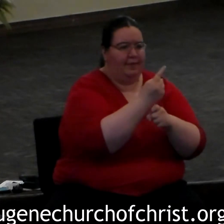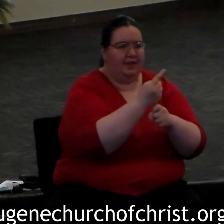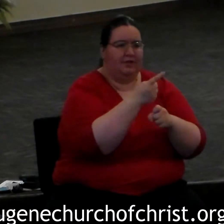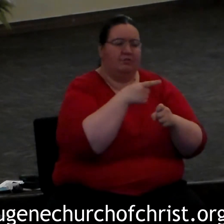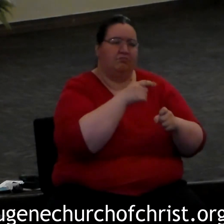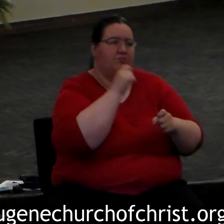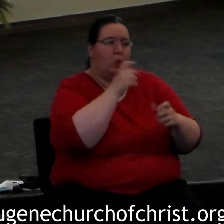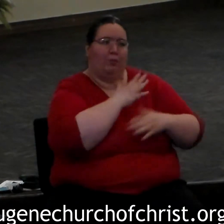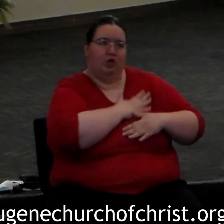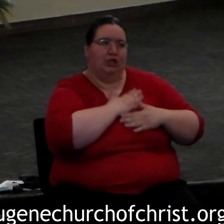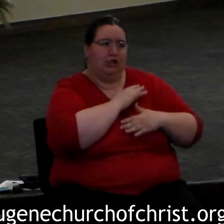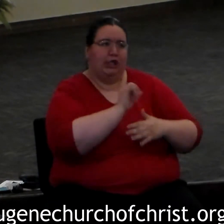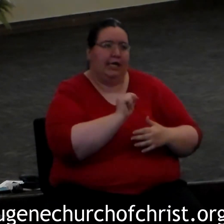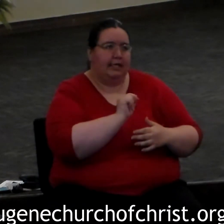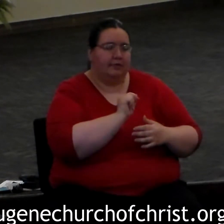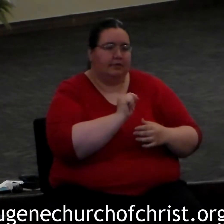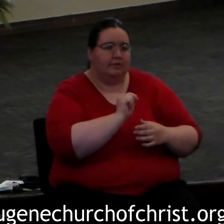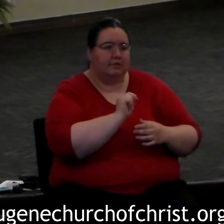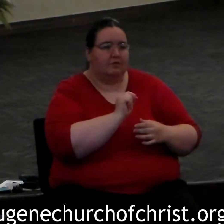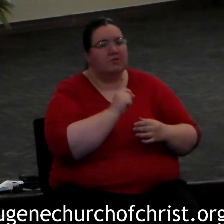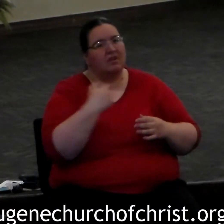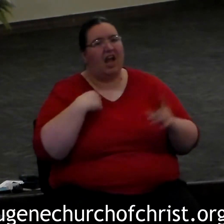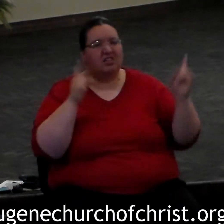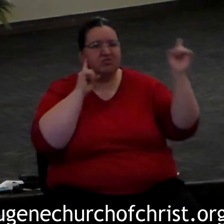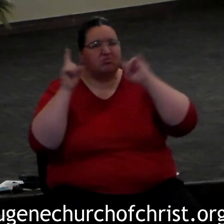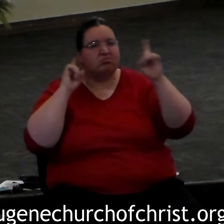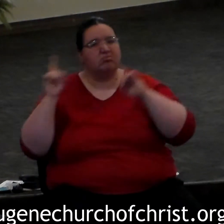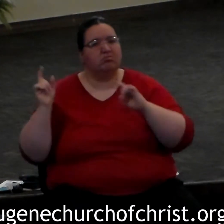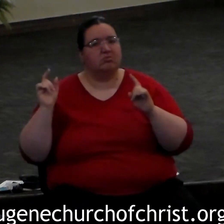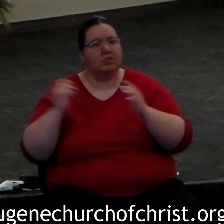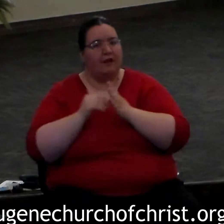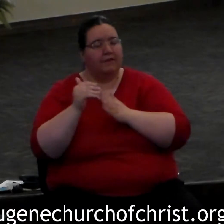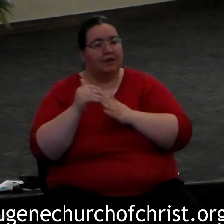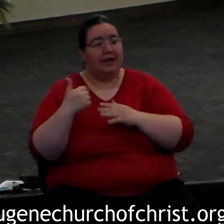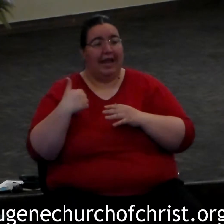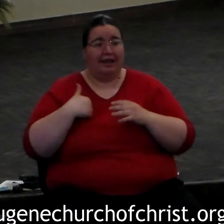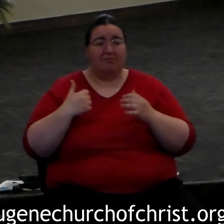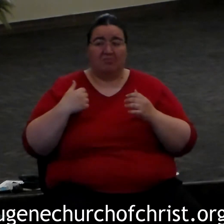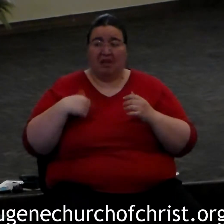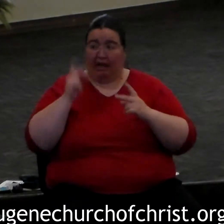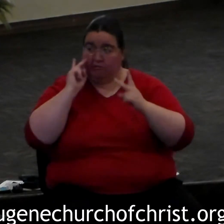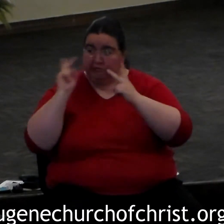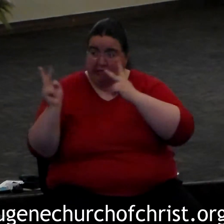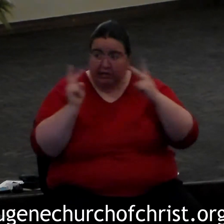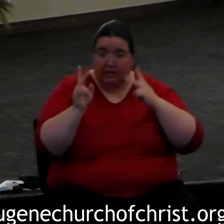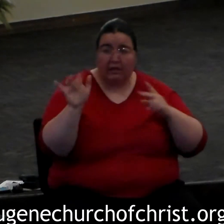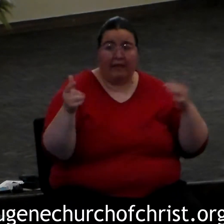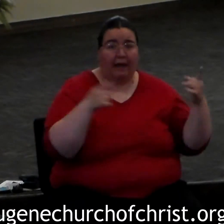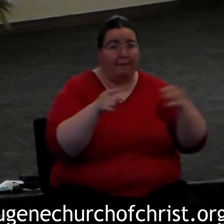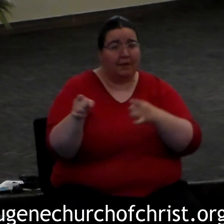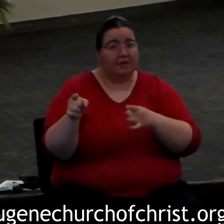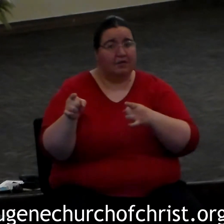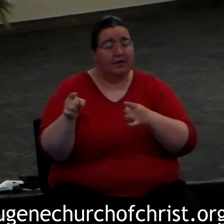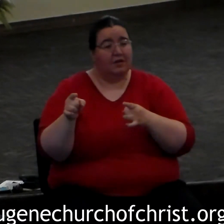know I looked around me and saw a lot of that living itself out. I wonder sometimes, do we fully appreciate what we have